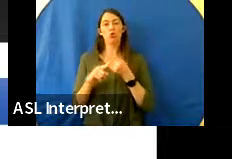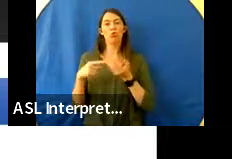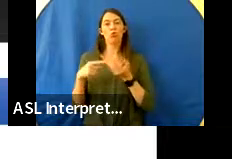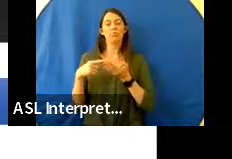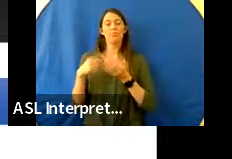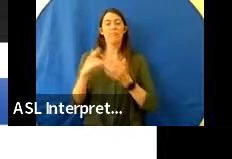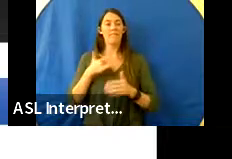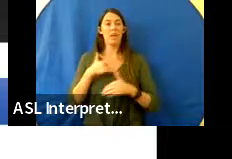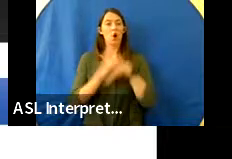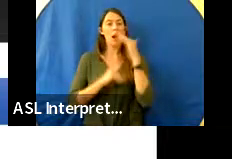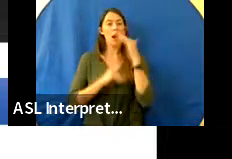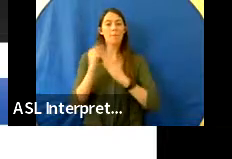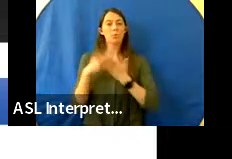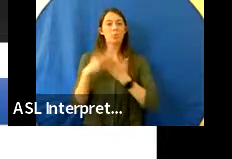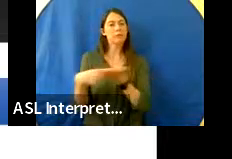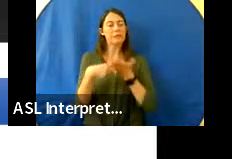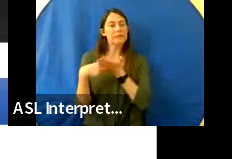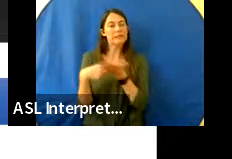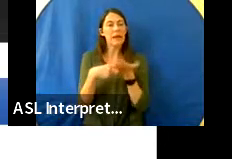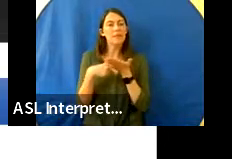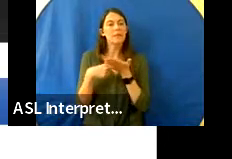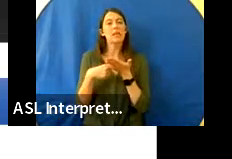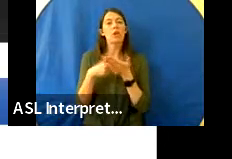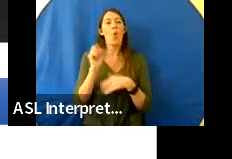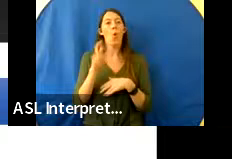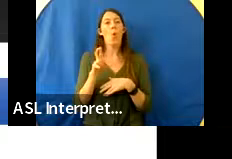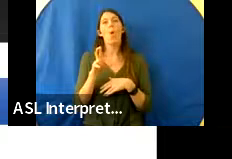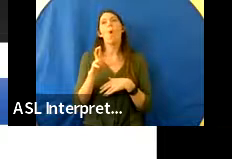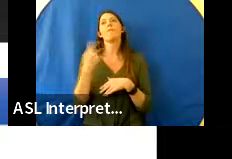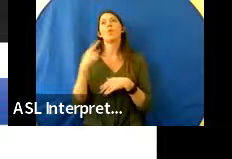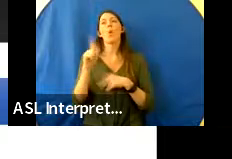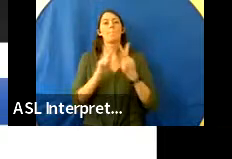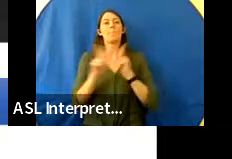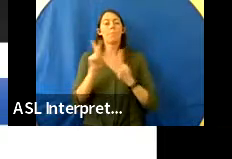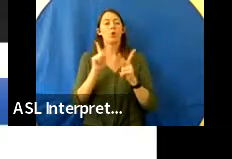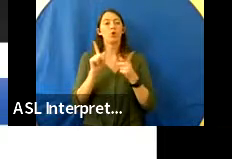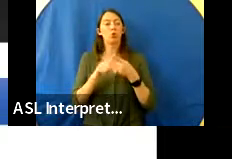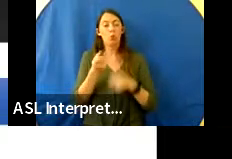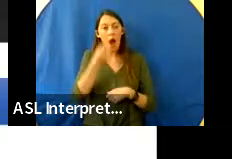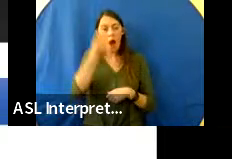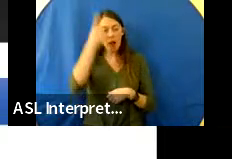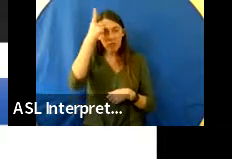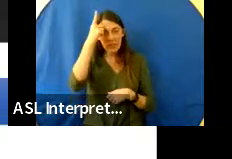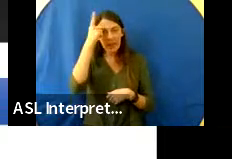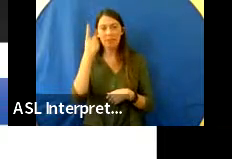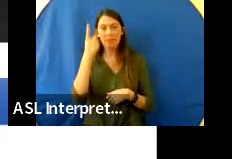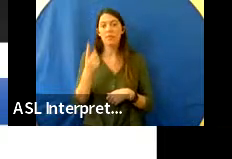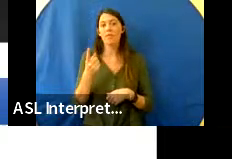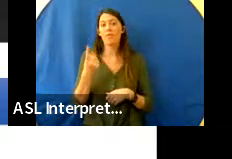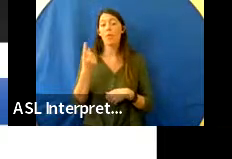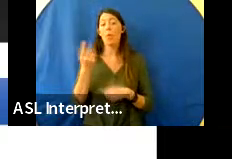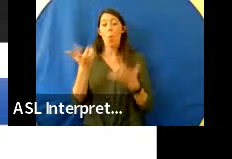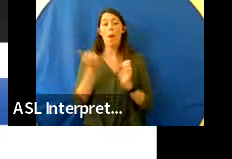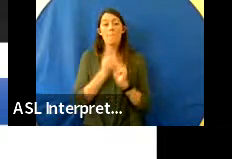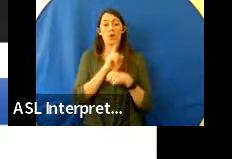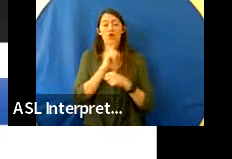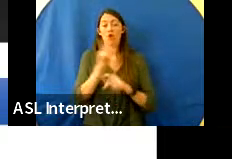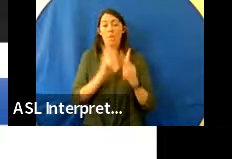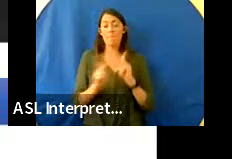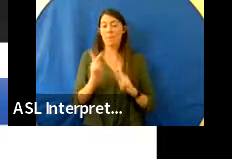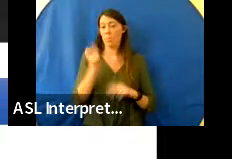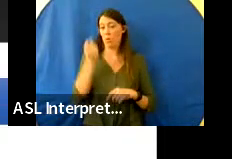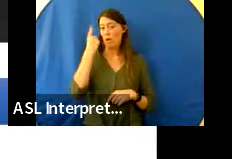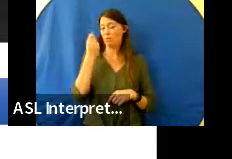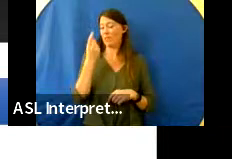some imagery to explain why it's not over yet. And what does it mean for something to be